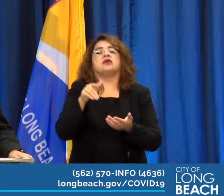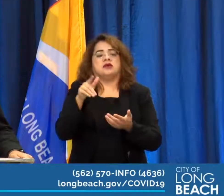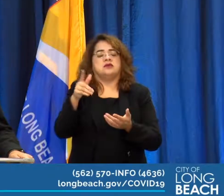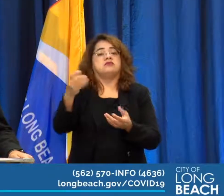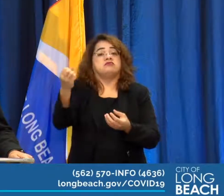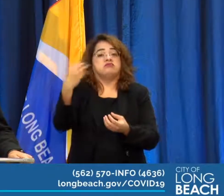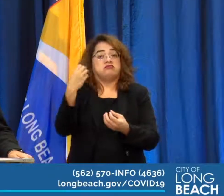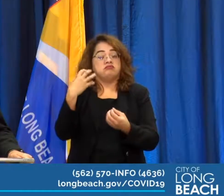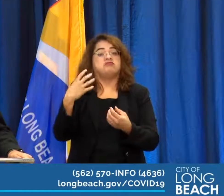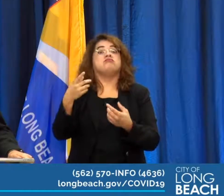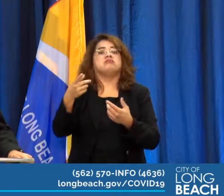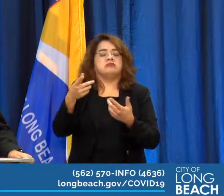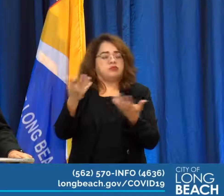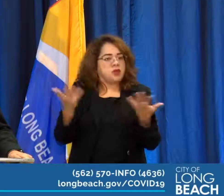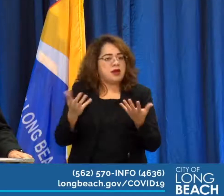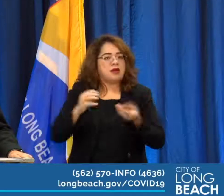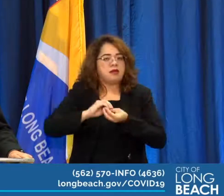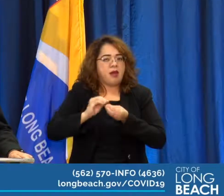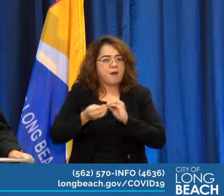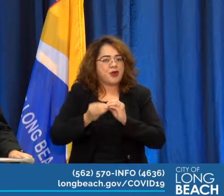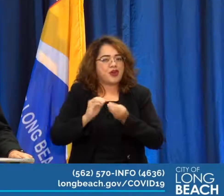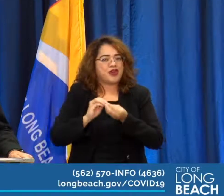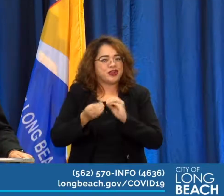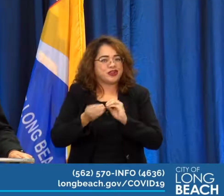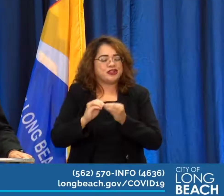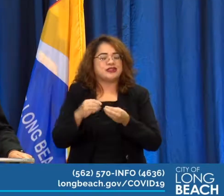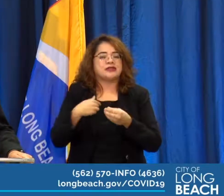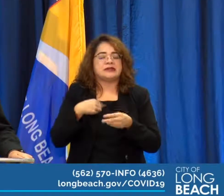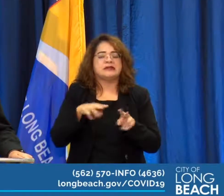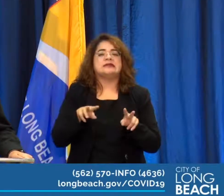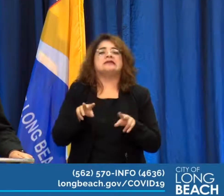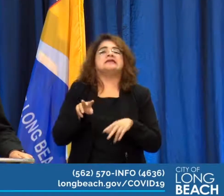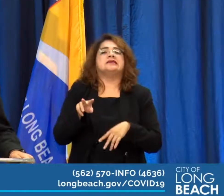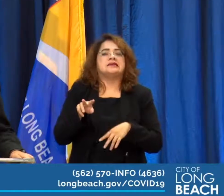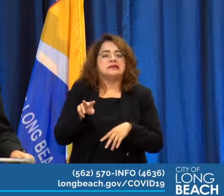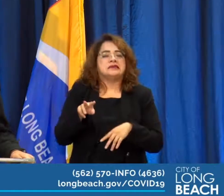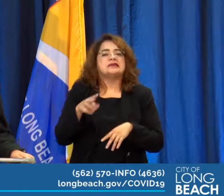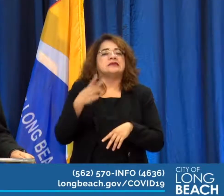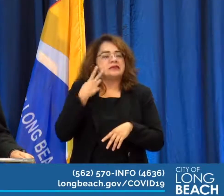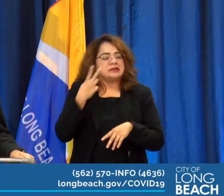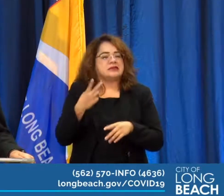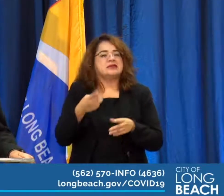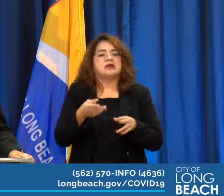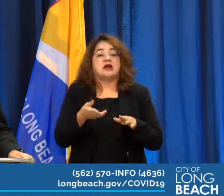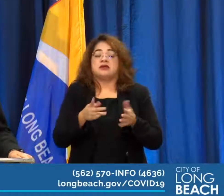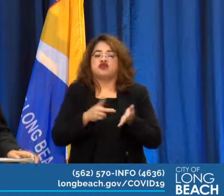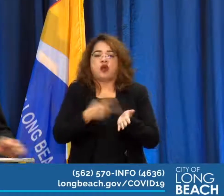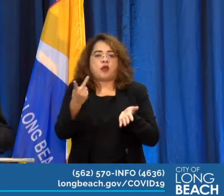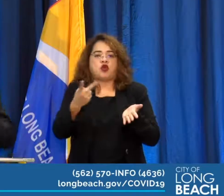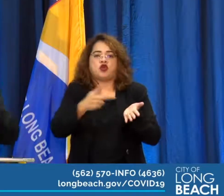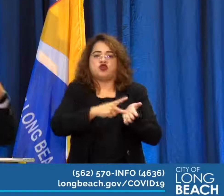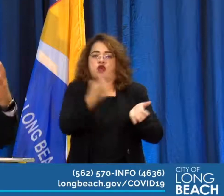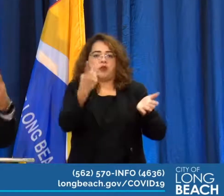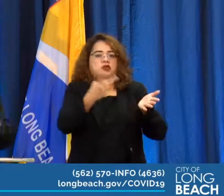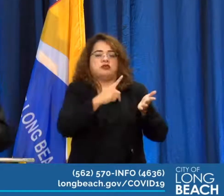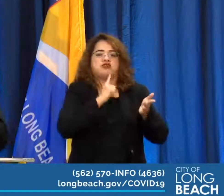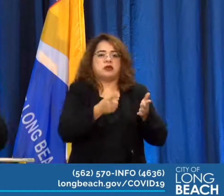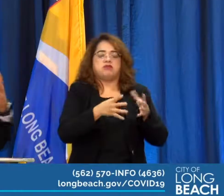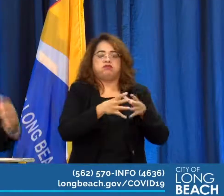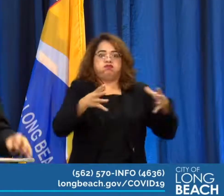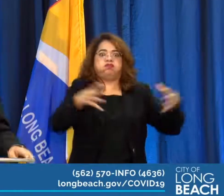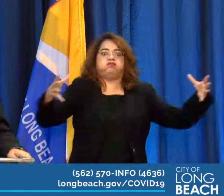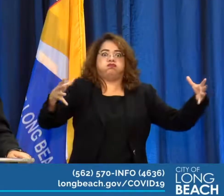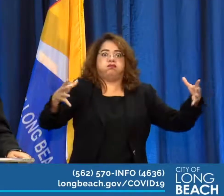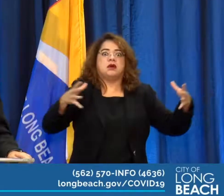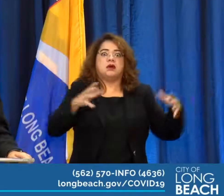that they are seeing their numbers of hospitalizations quickly double, quickly increase like the